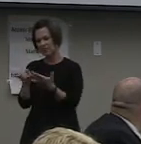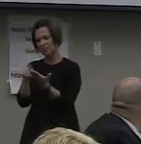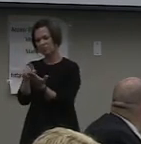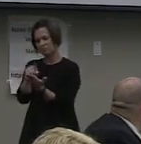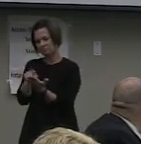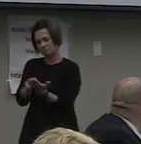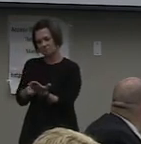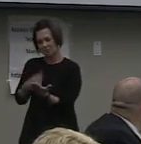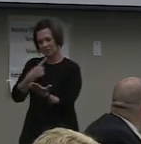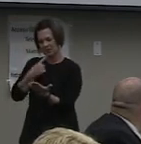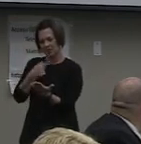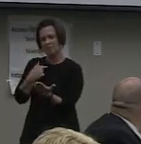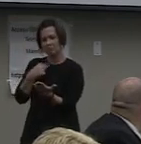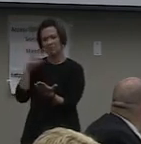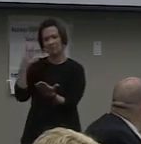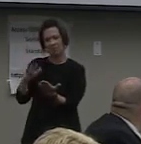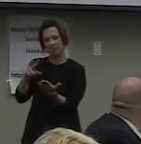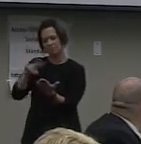looked into it.